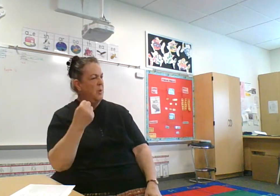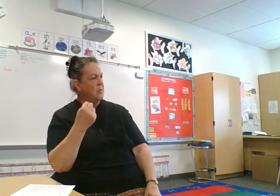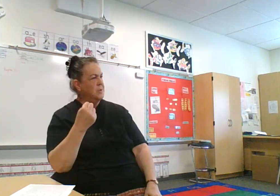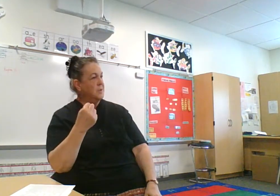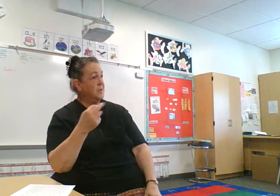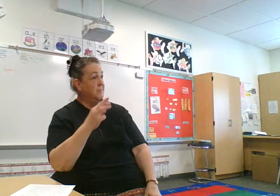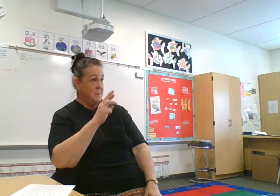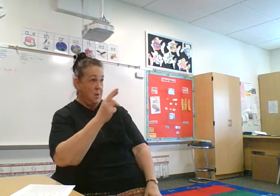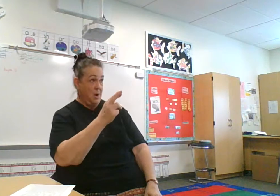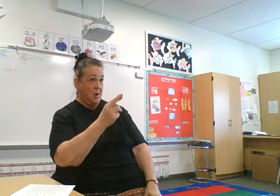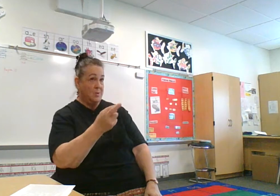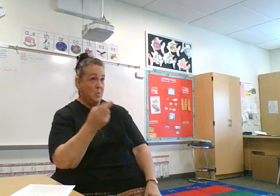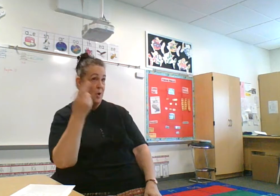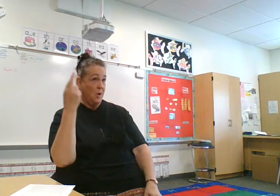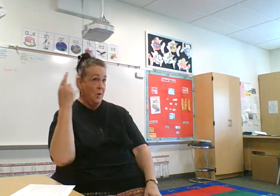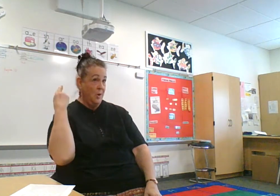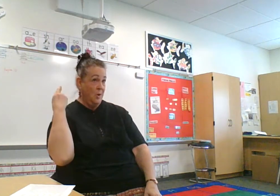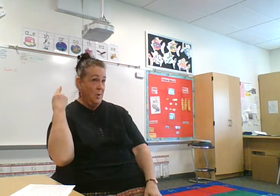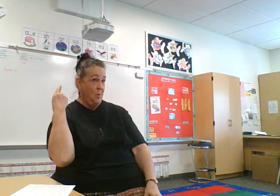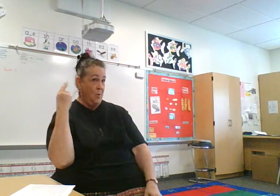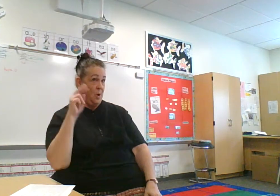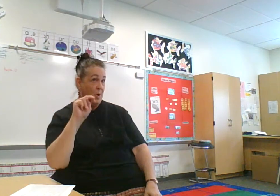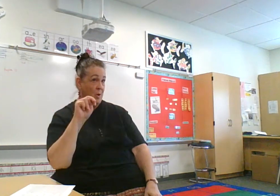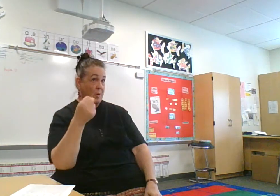Weren't, remember ours were, weren't